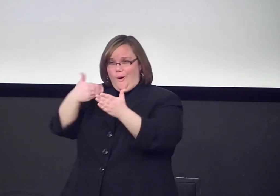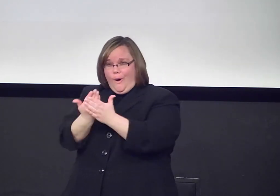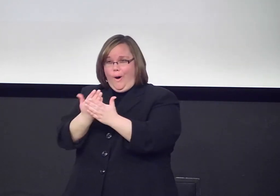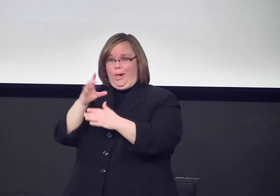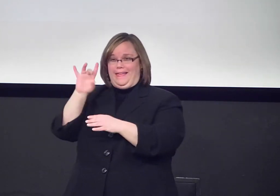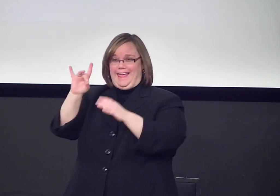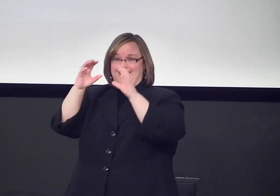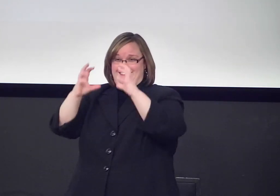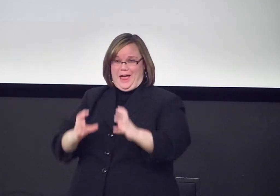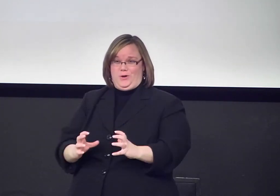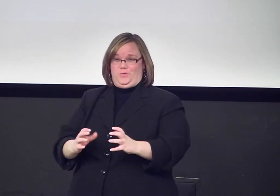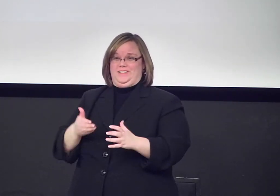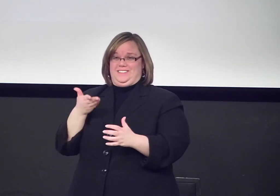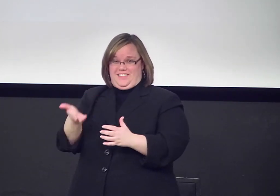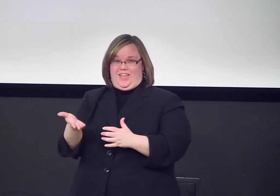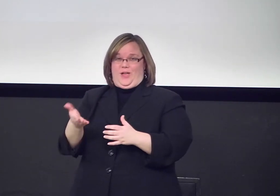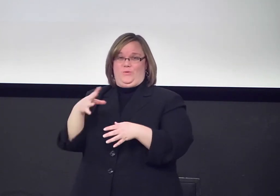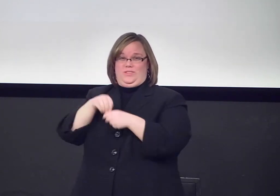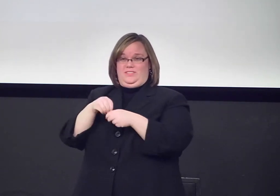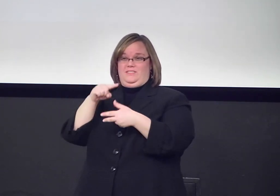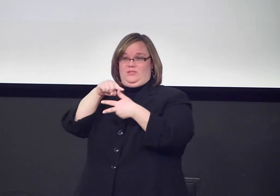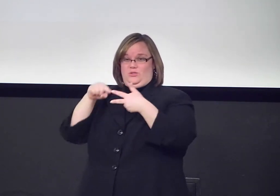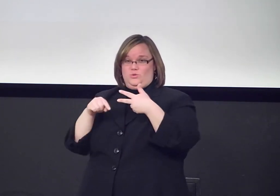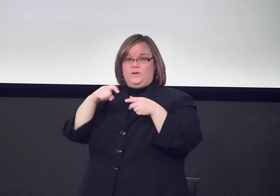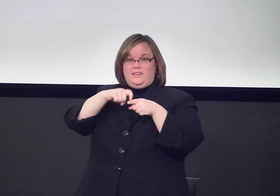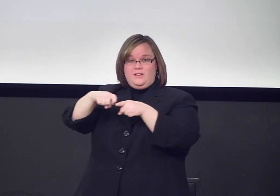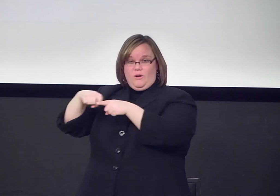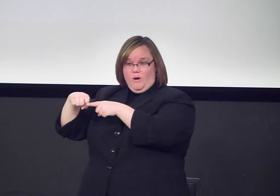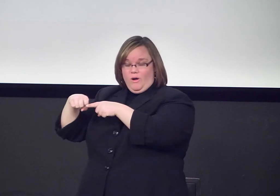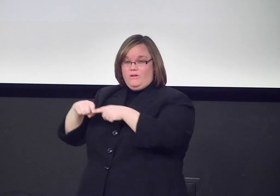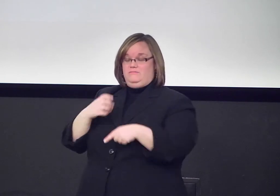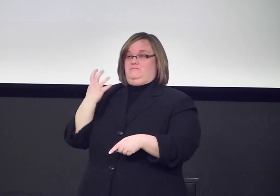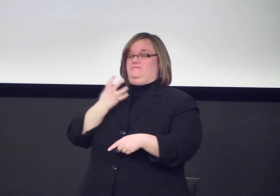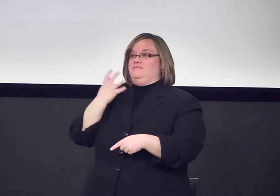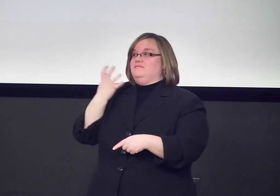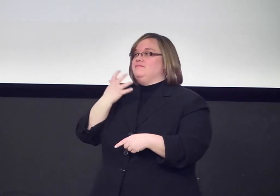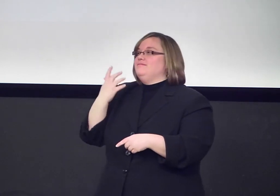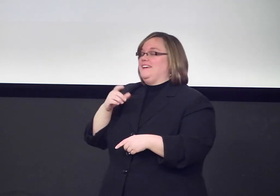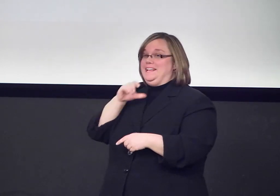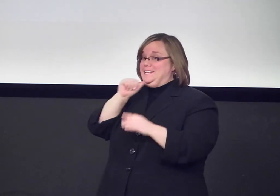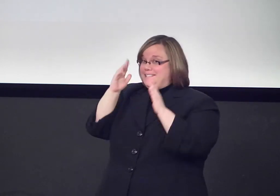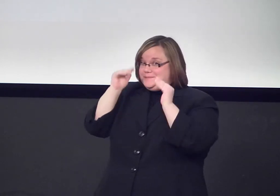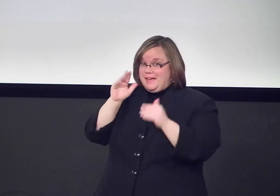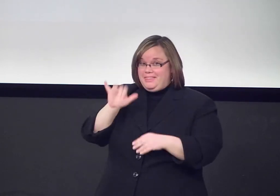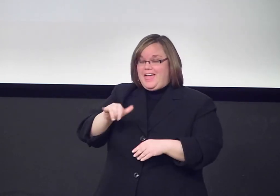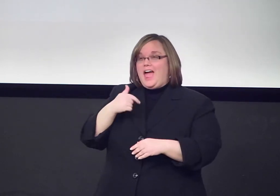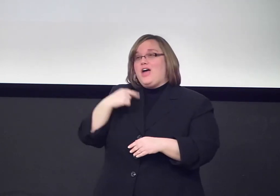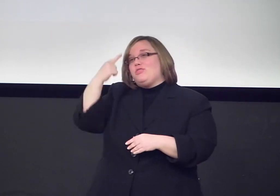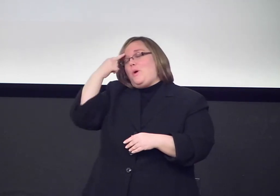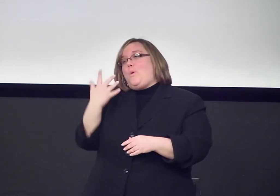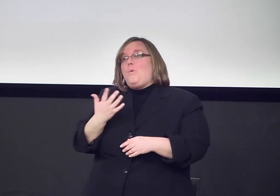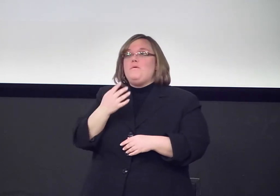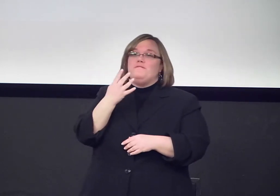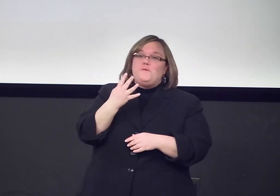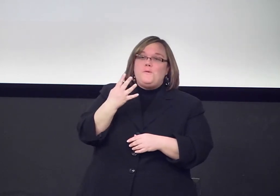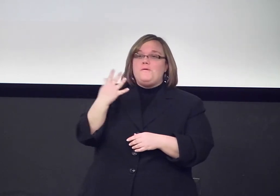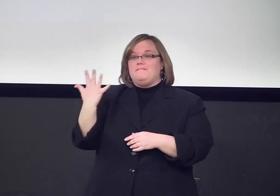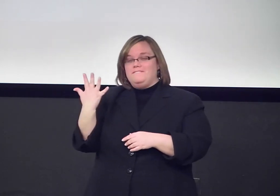And within my results, I found that all 8 categories of footing shifts were found to